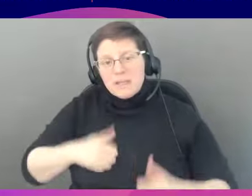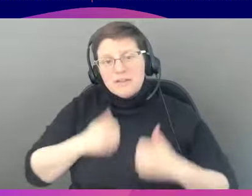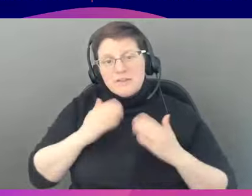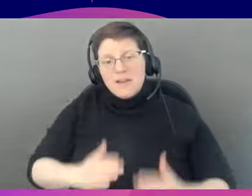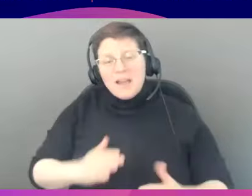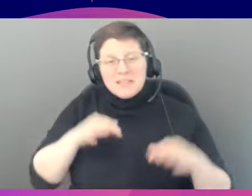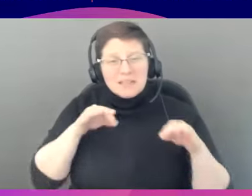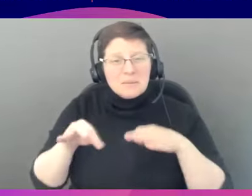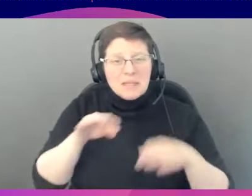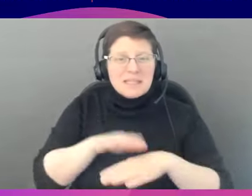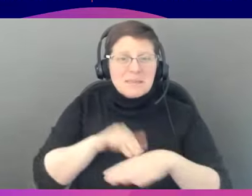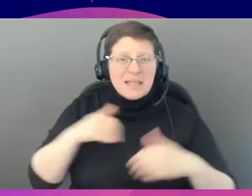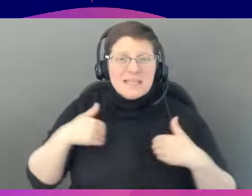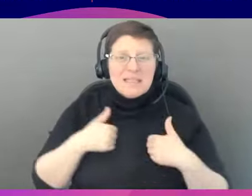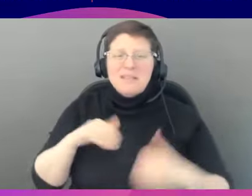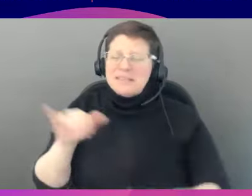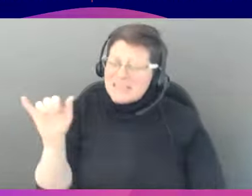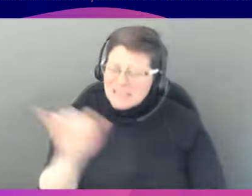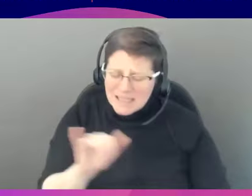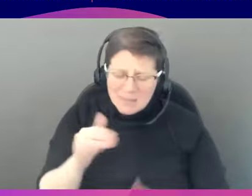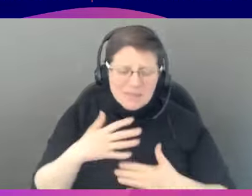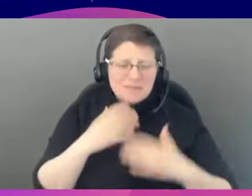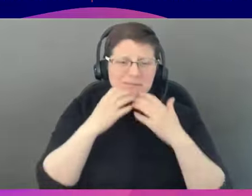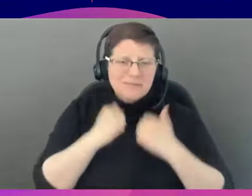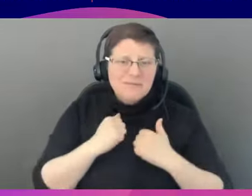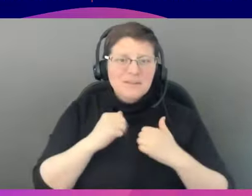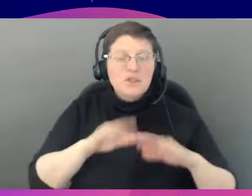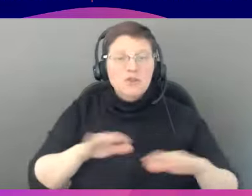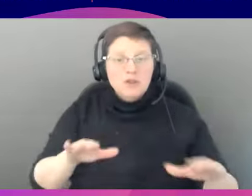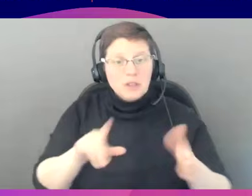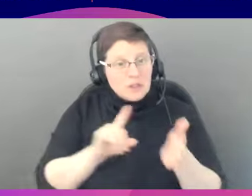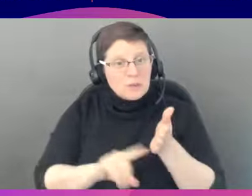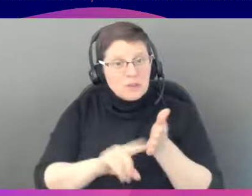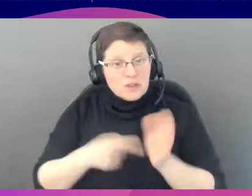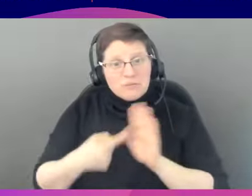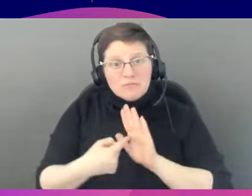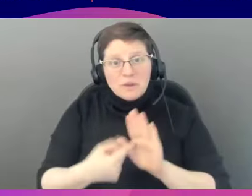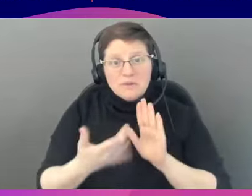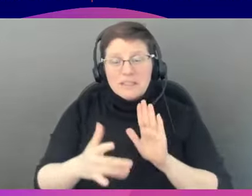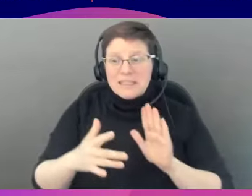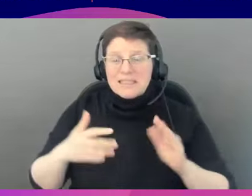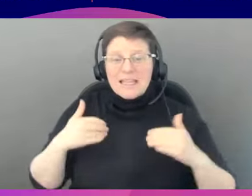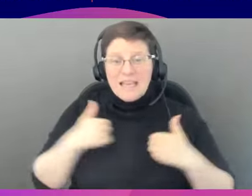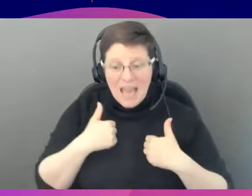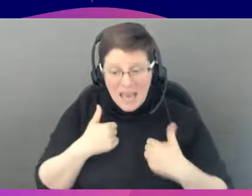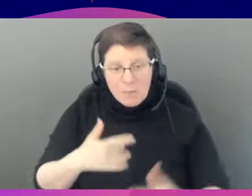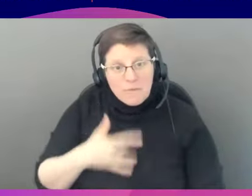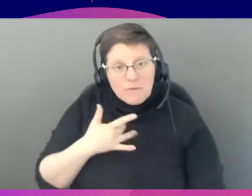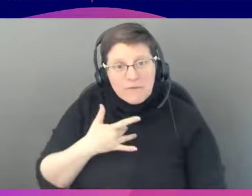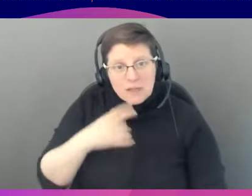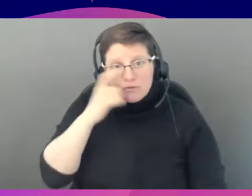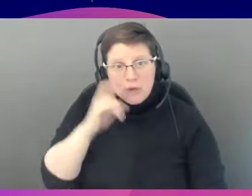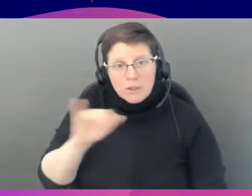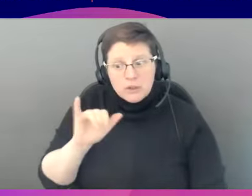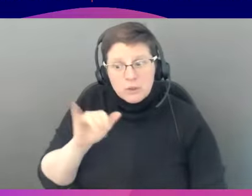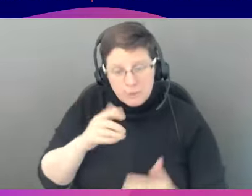pets or animals as important as children, and research has shown that animals may also suffer emotional trauma being separated,